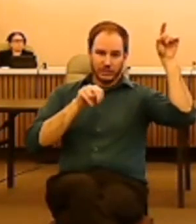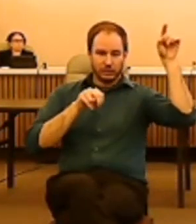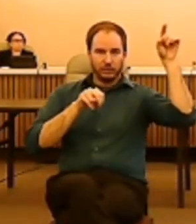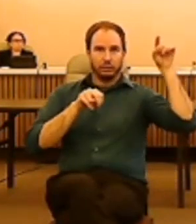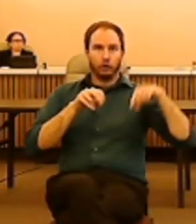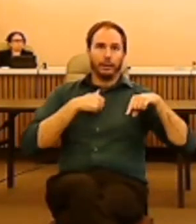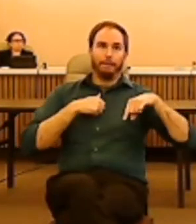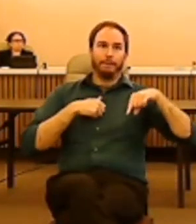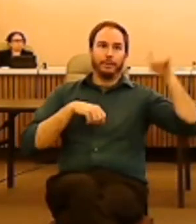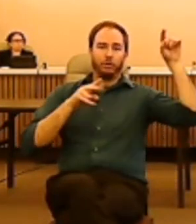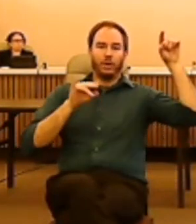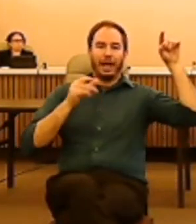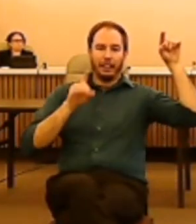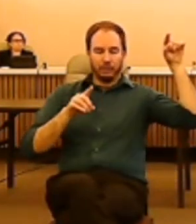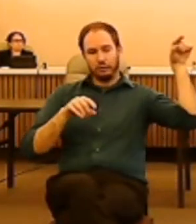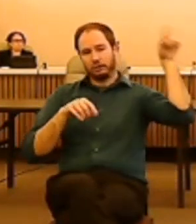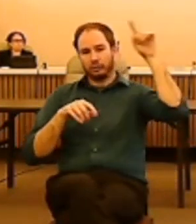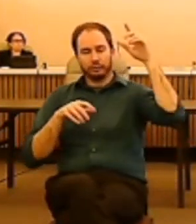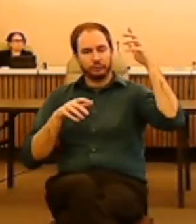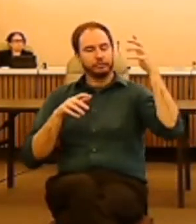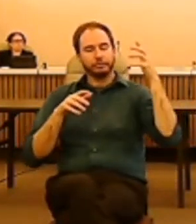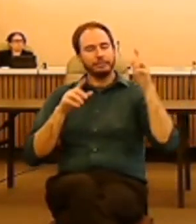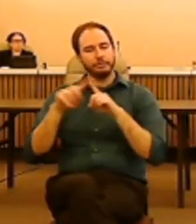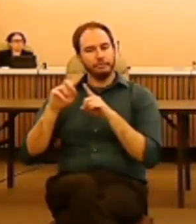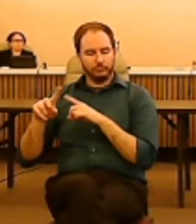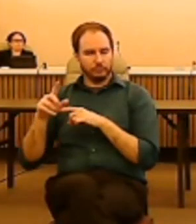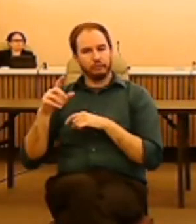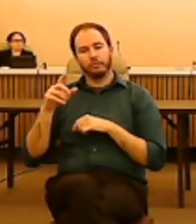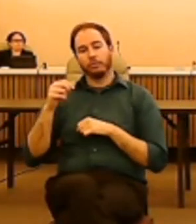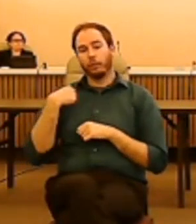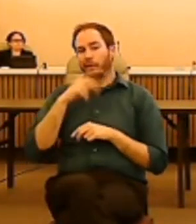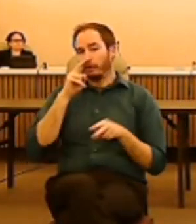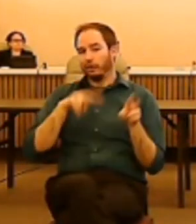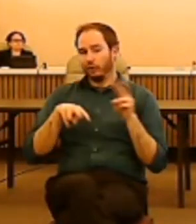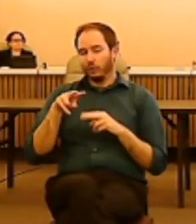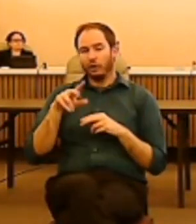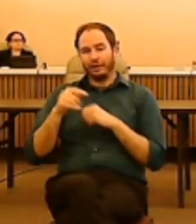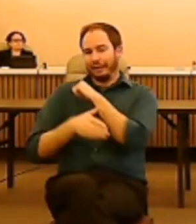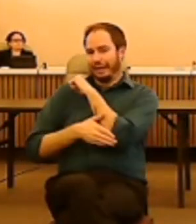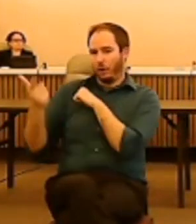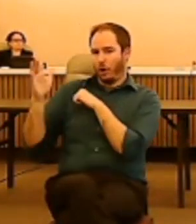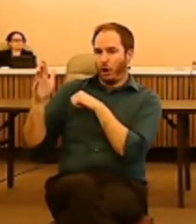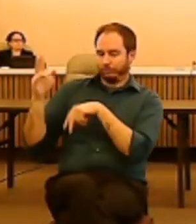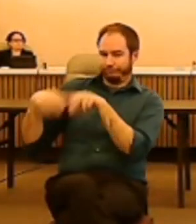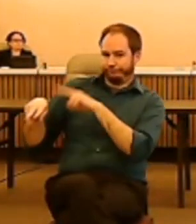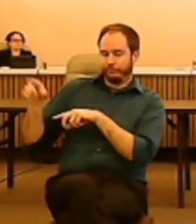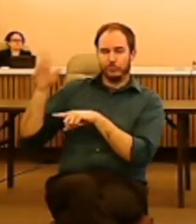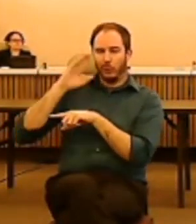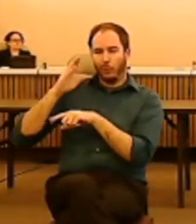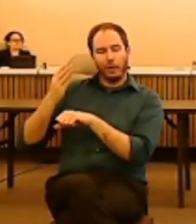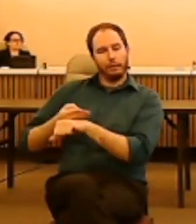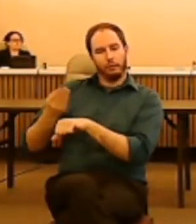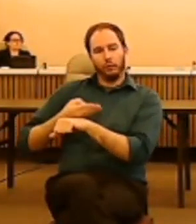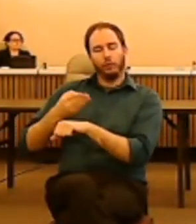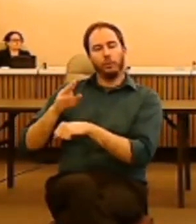to Highland. So, you know, one of the things that we're looking at, and again, the county's already doing it, they're actually going to be improving